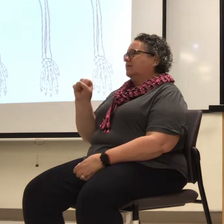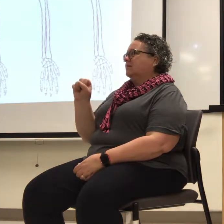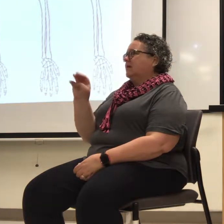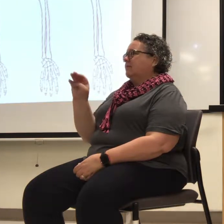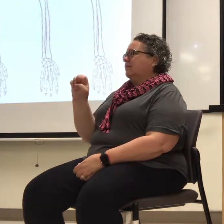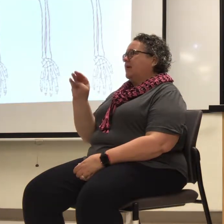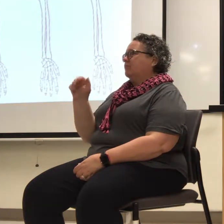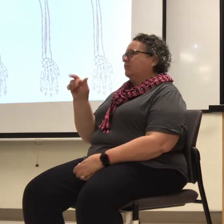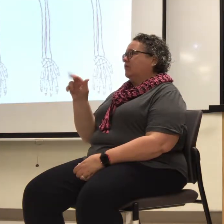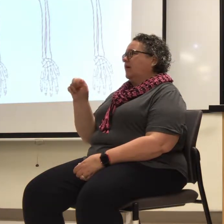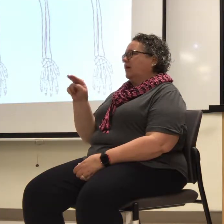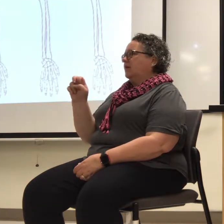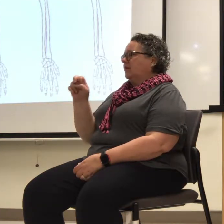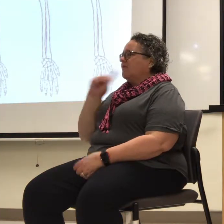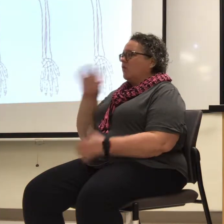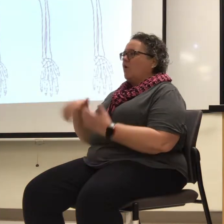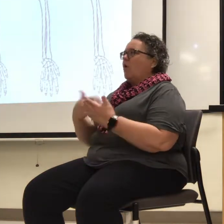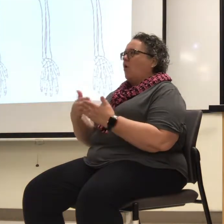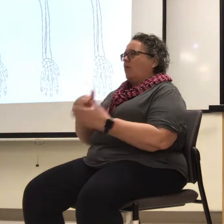thumb.